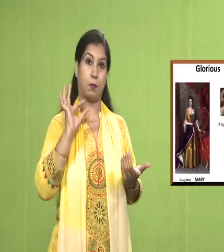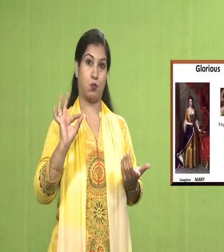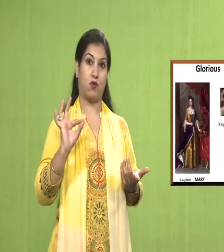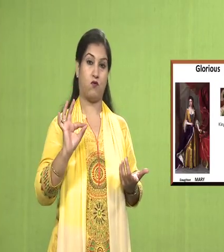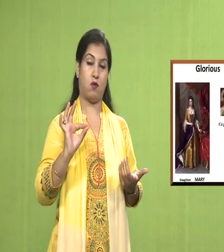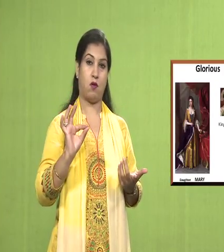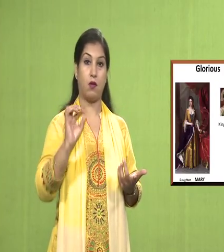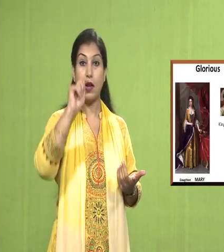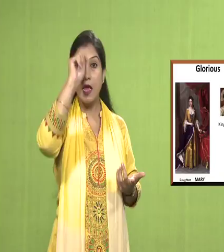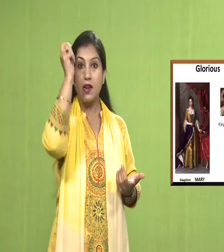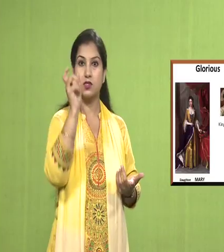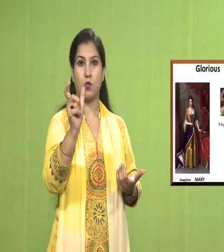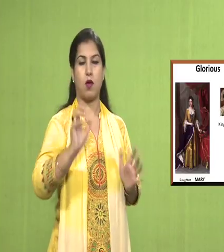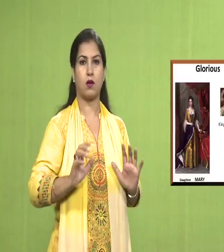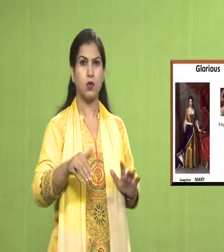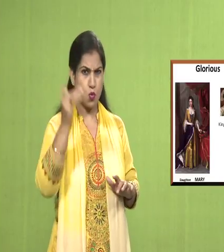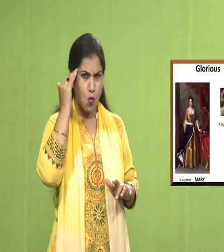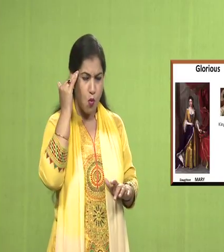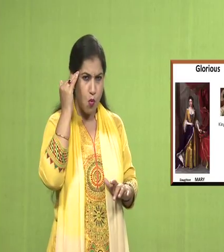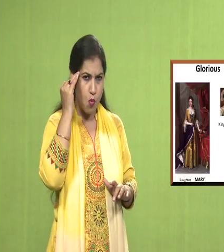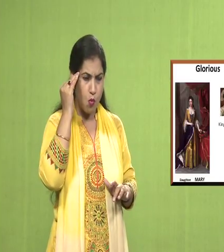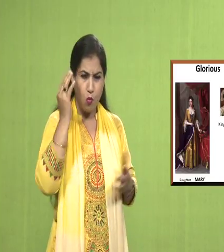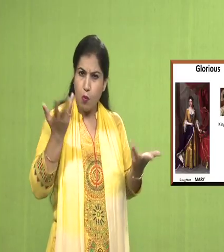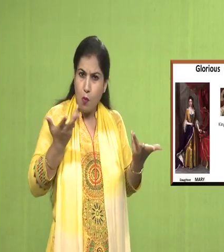Do you know the reason behind the beginning of the Glorious Revolution?